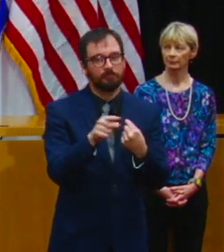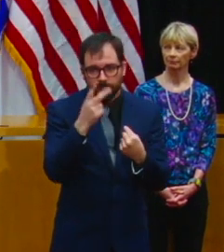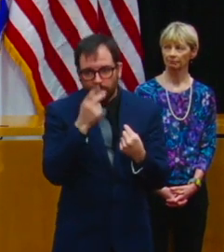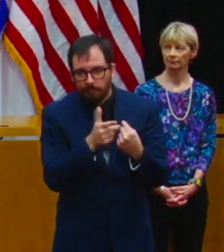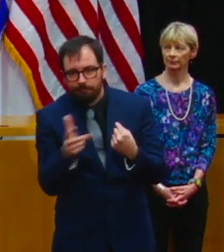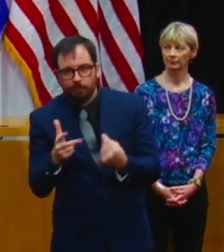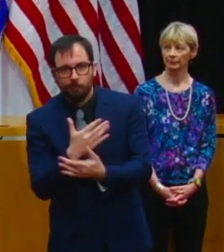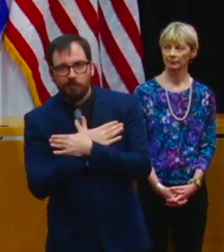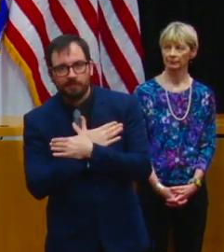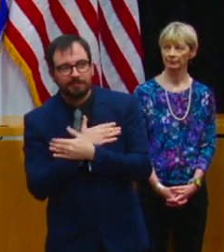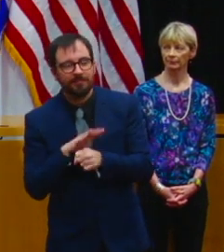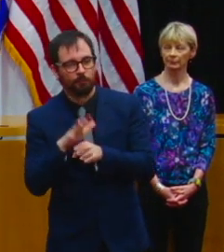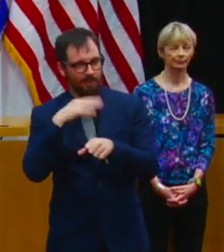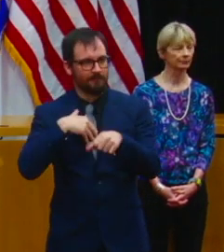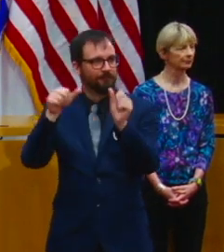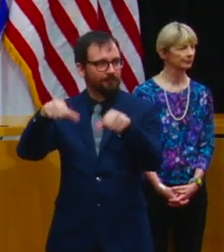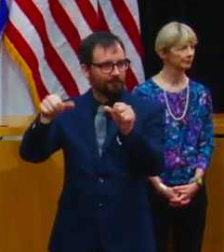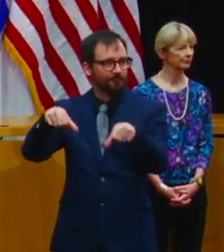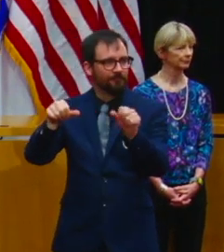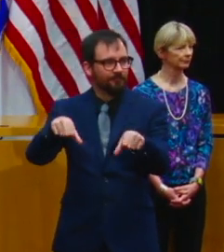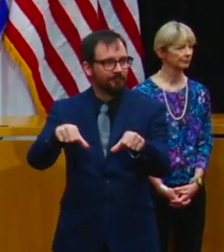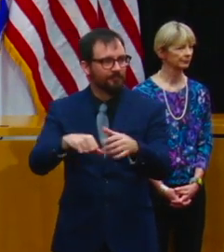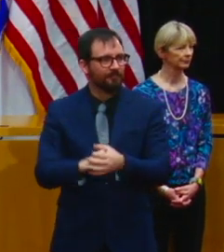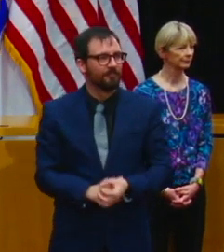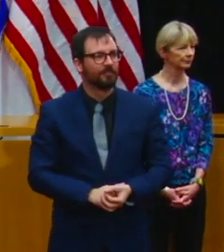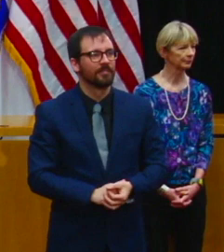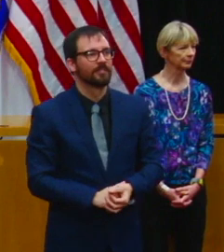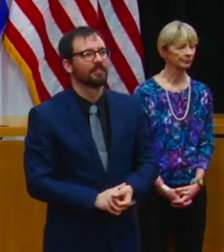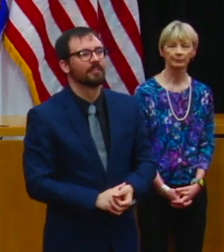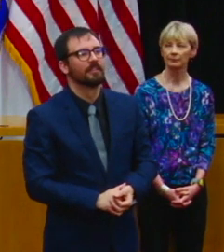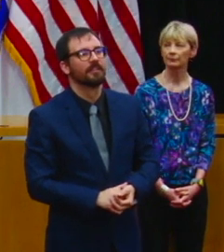basically up from the New York area.